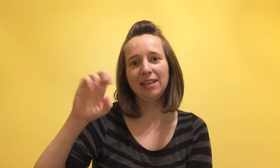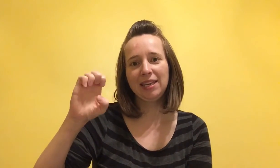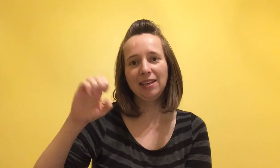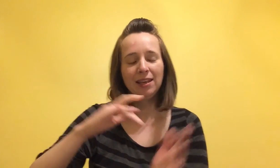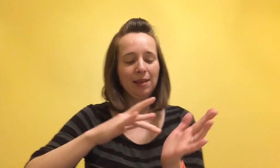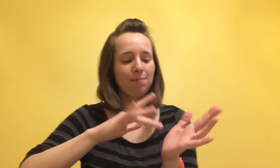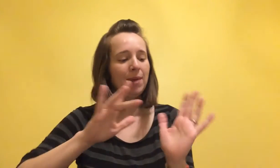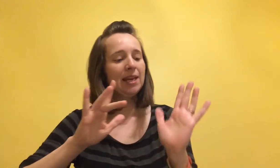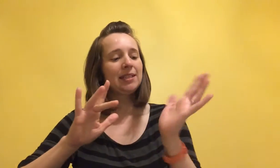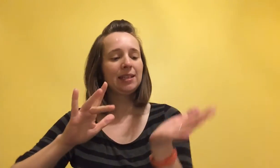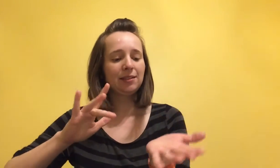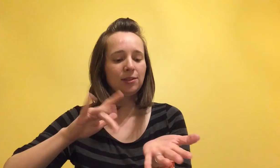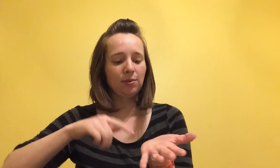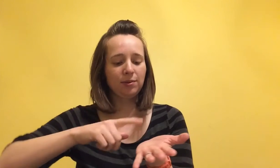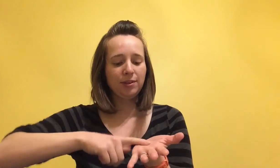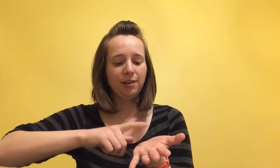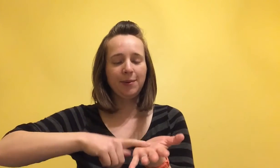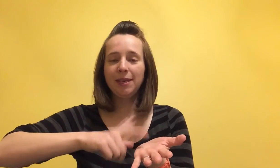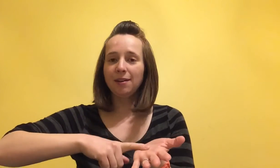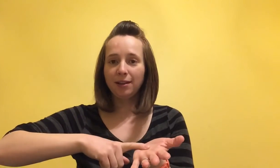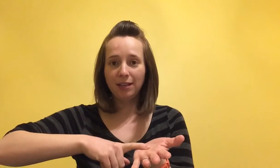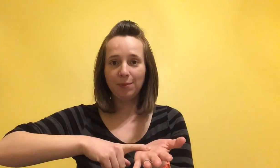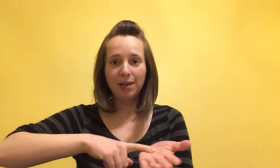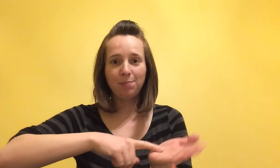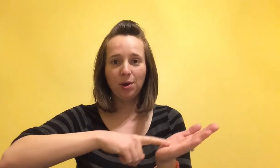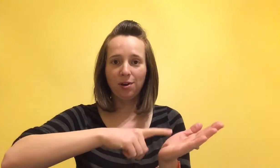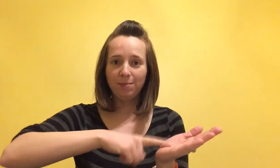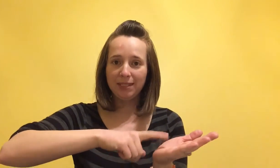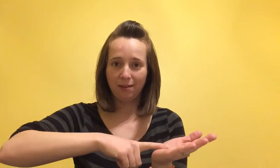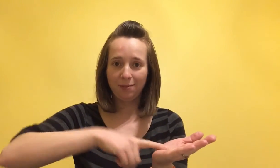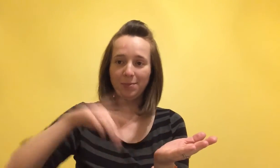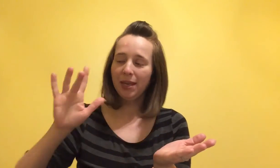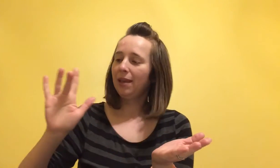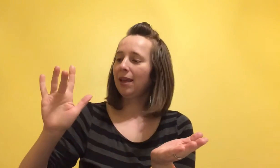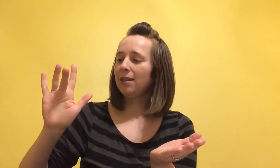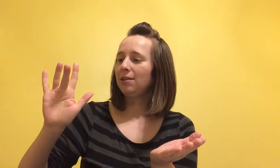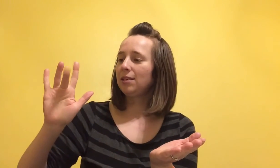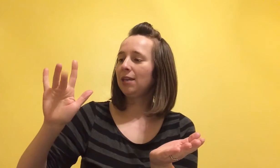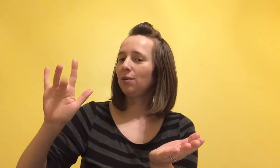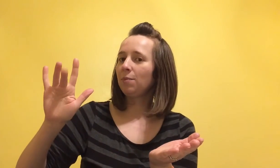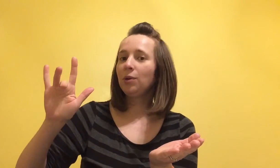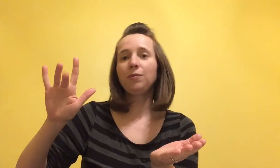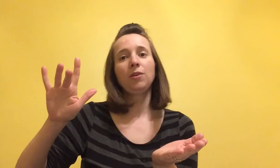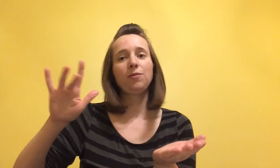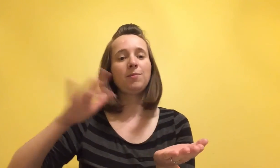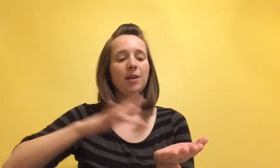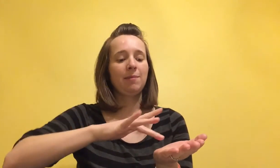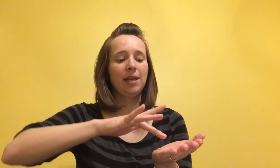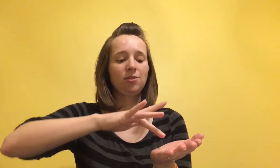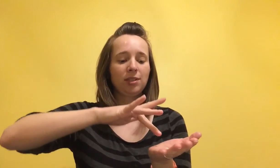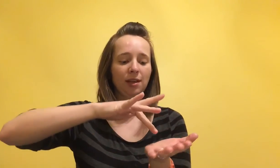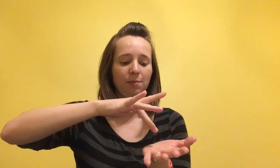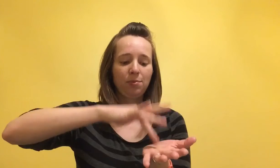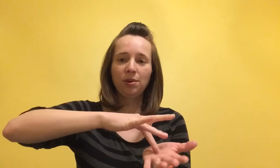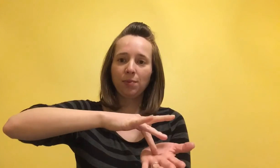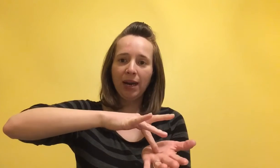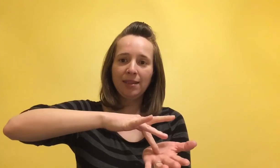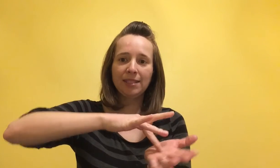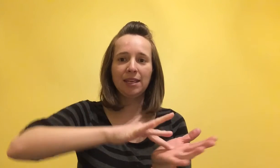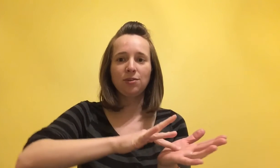medicine, medicine. So non-dominant palm is up, and then you take your middle finger from dominant and you just kind of put it right in the center and